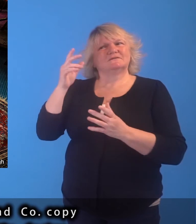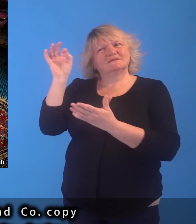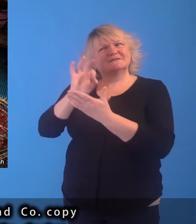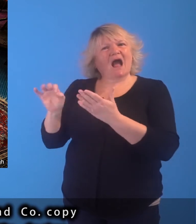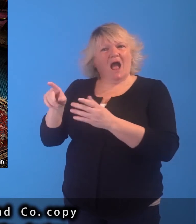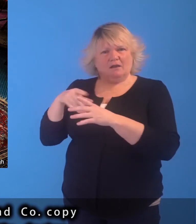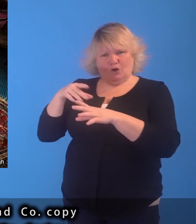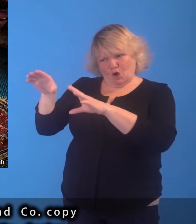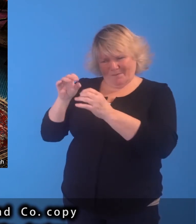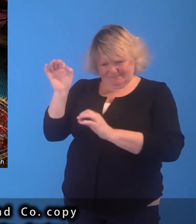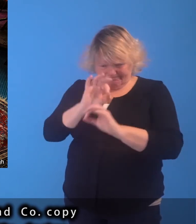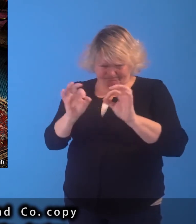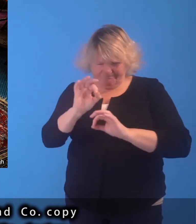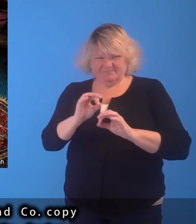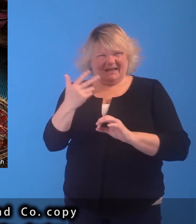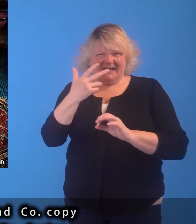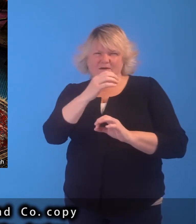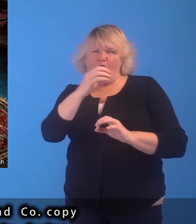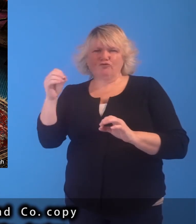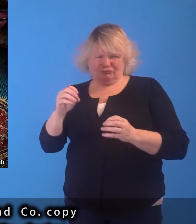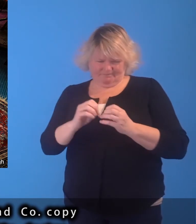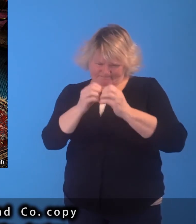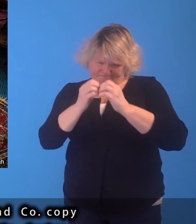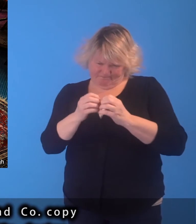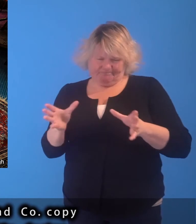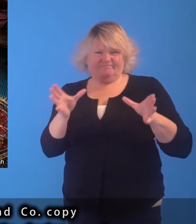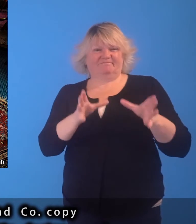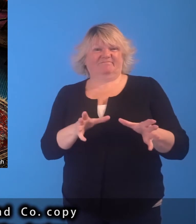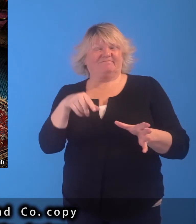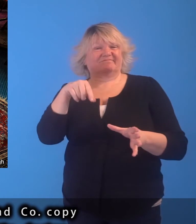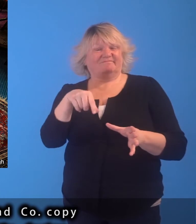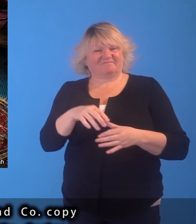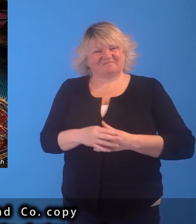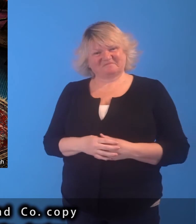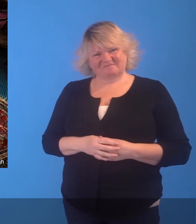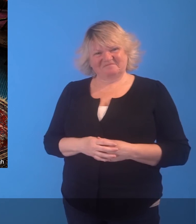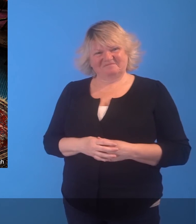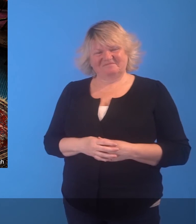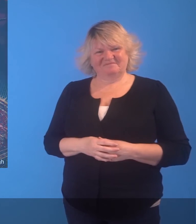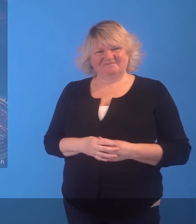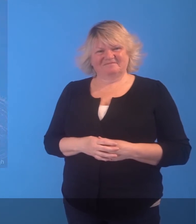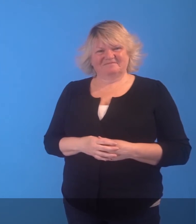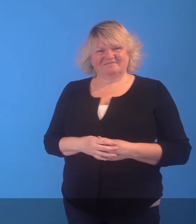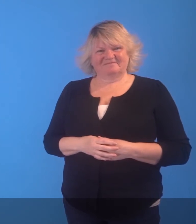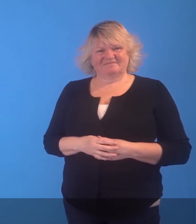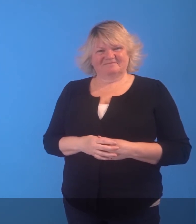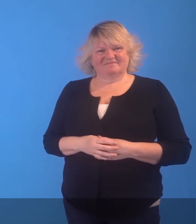Mr. Reed had the windows in this corridor filled with panels of stained glass,